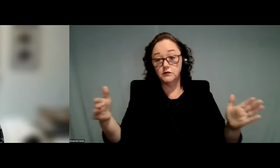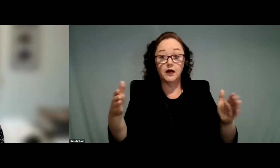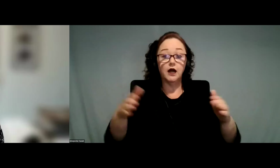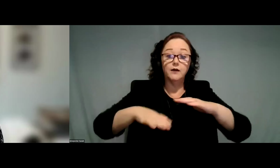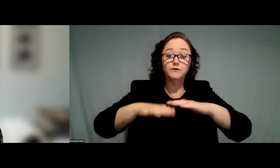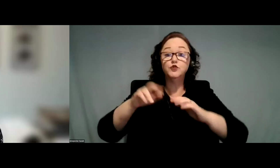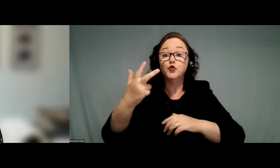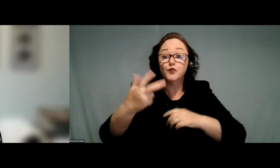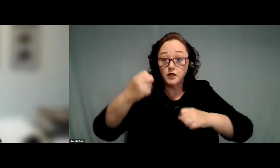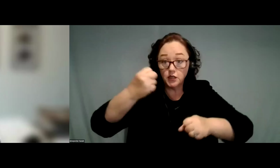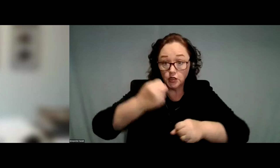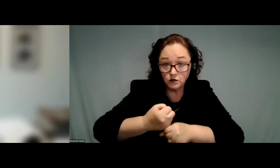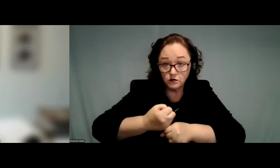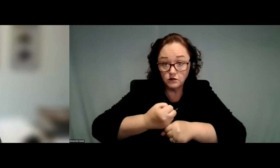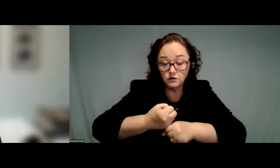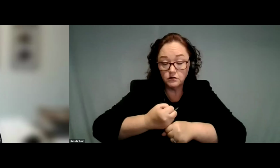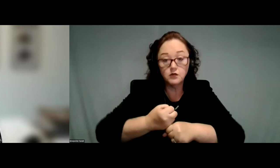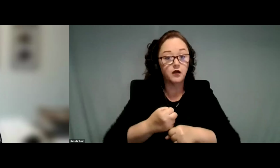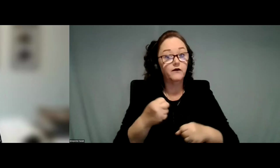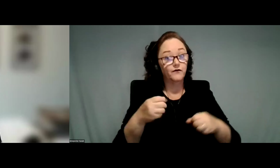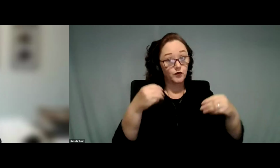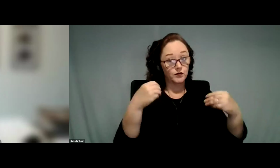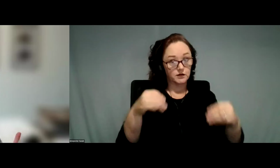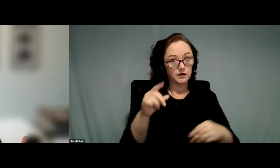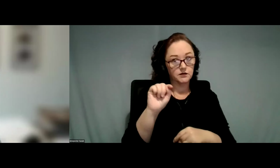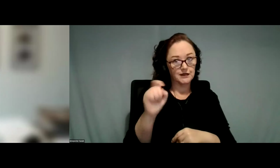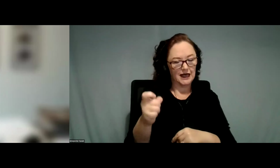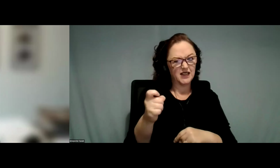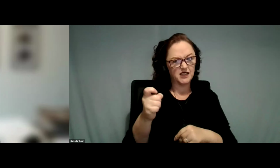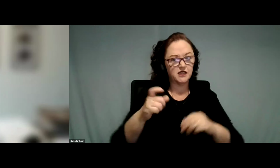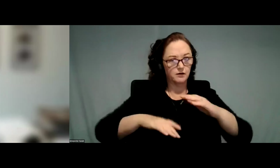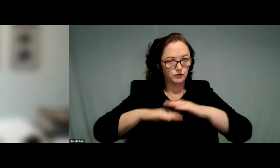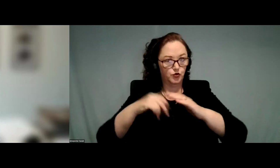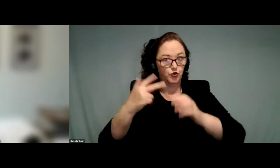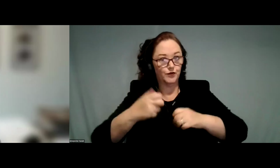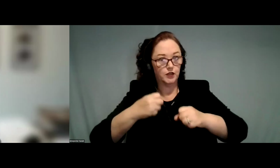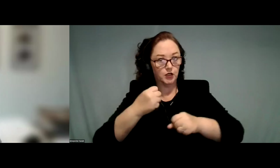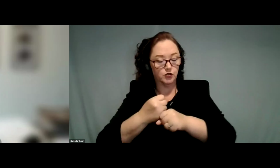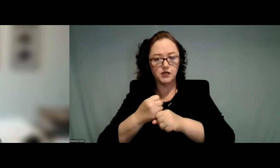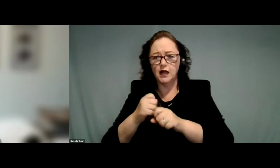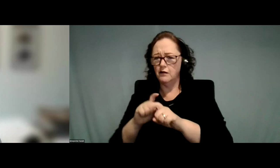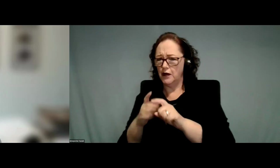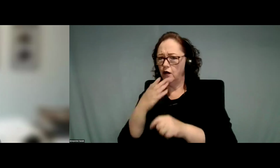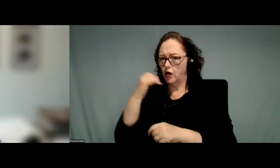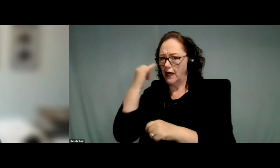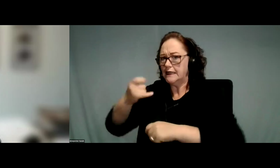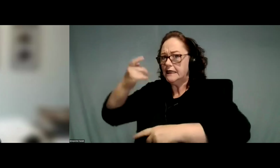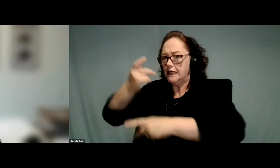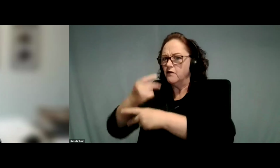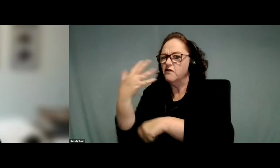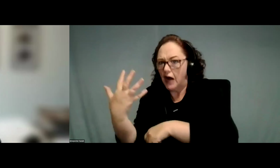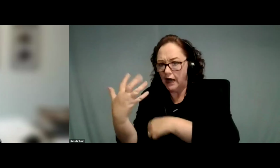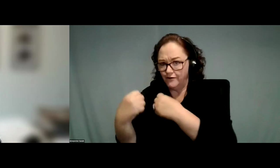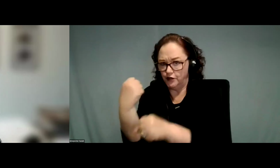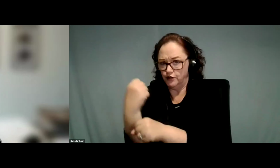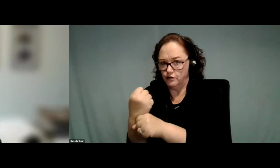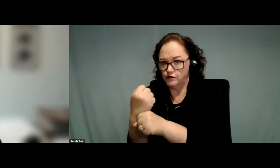but here for sales tax and at this stage is 3 years. Keep them for 5 years, then you should be in good shape in case you're